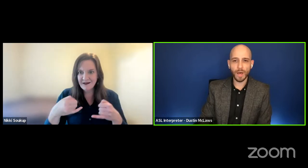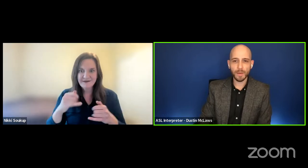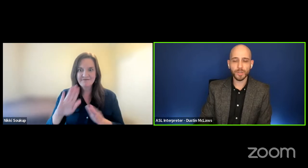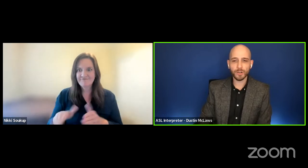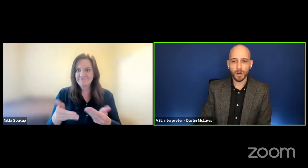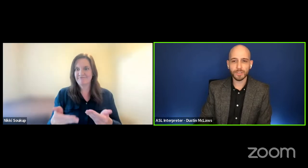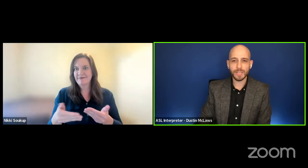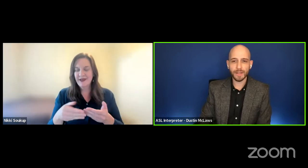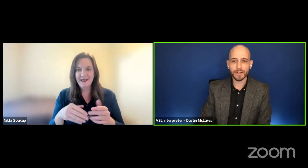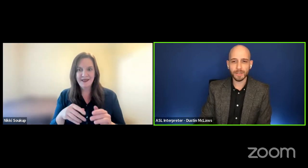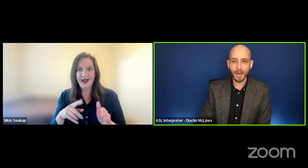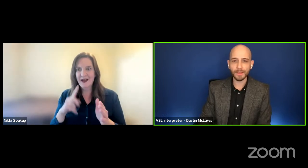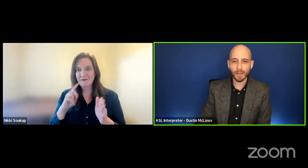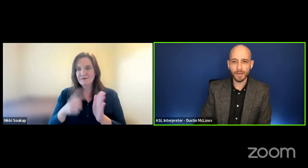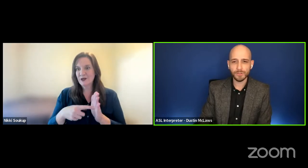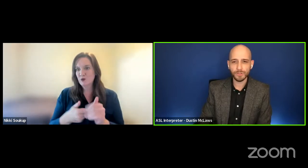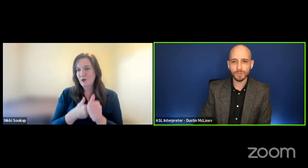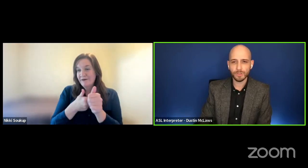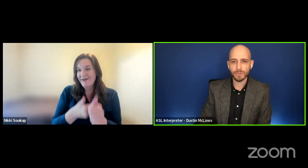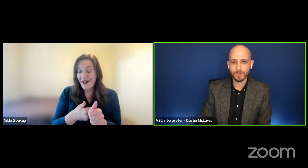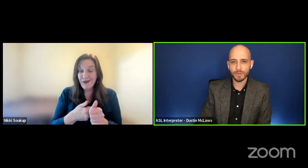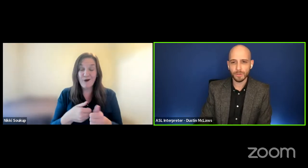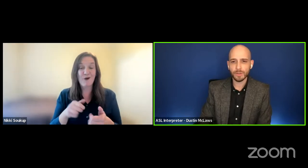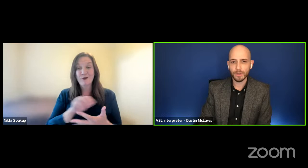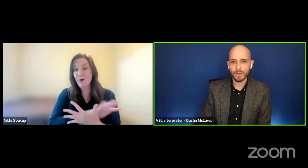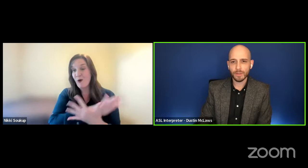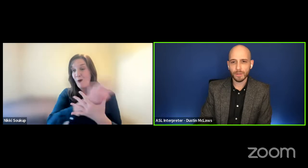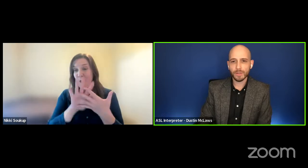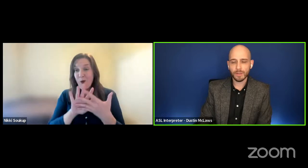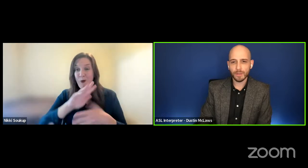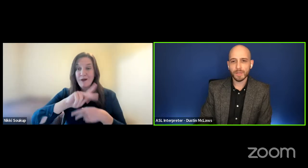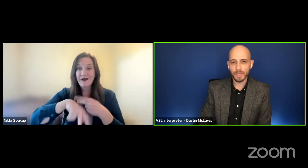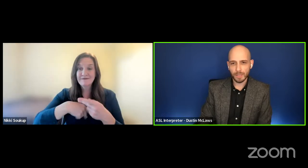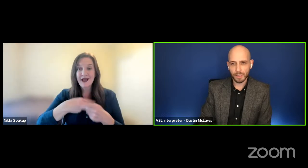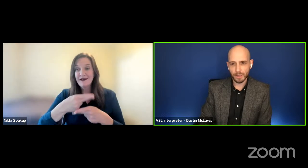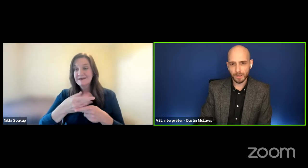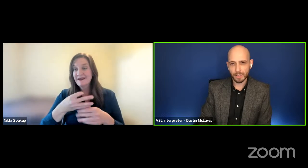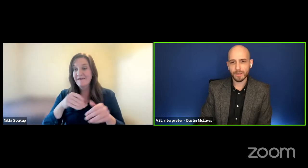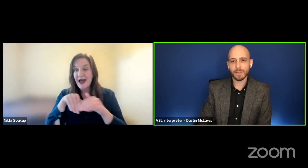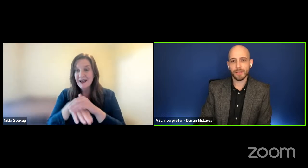international web content guidelines.